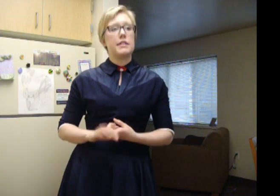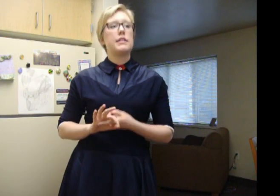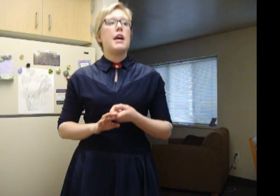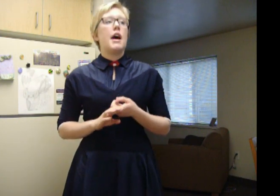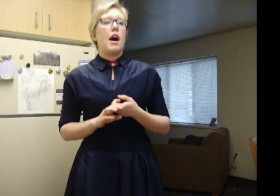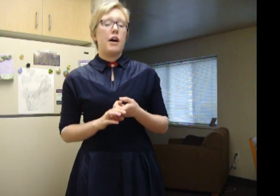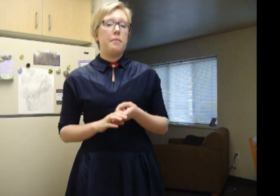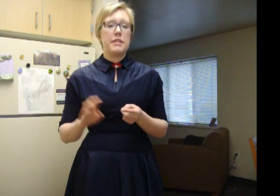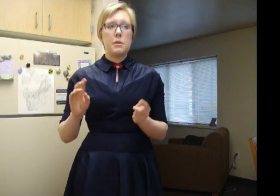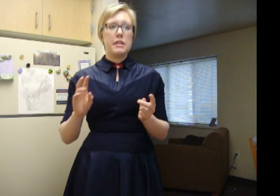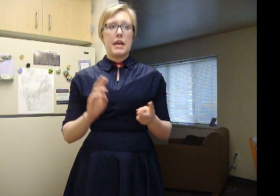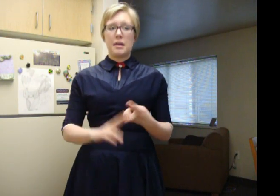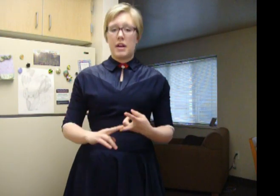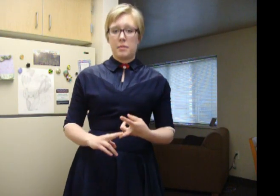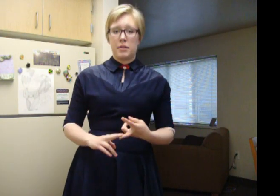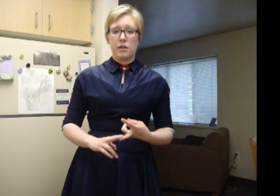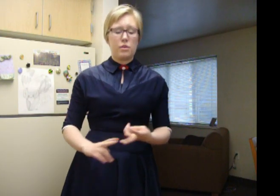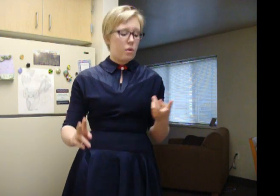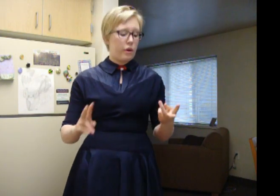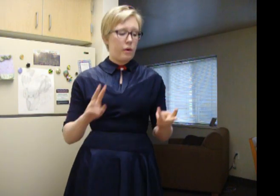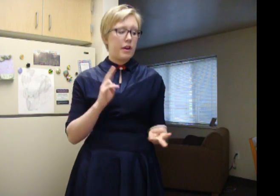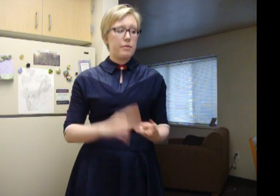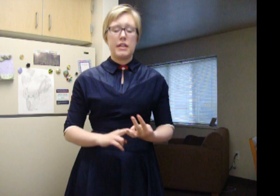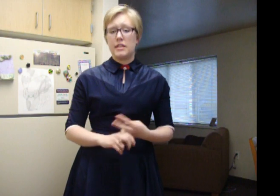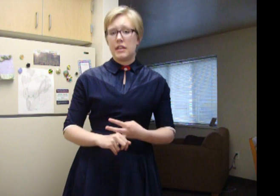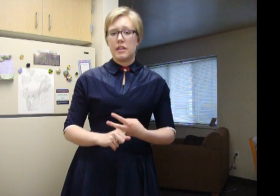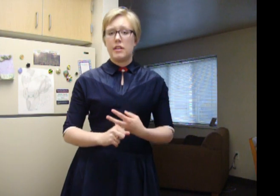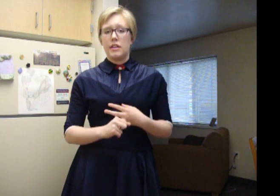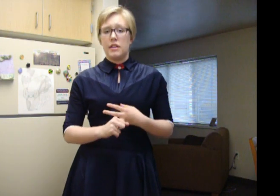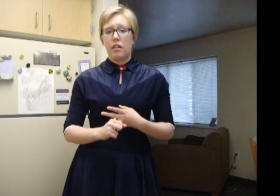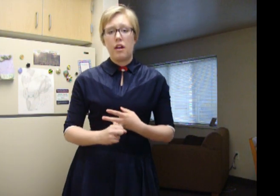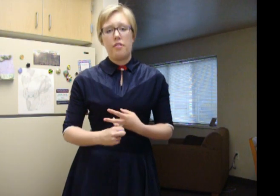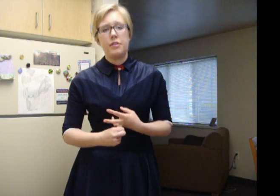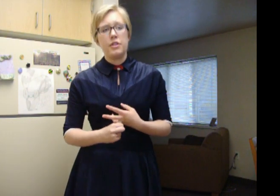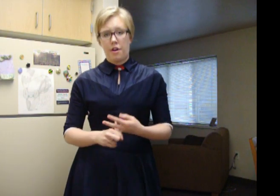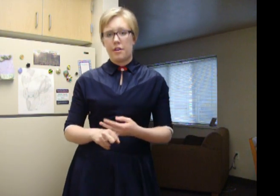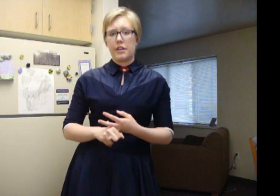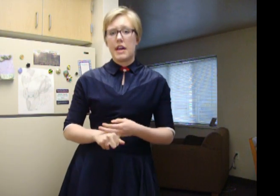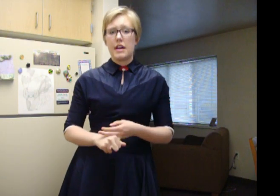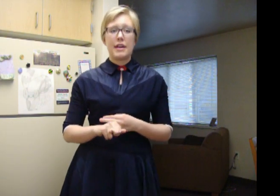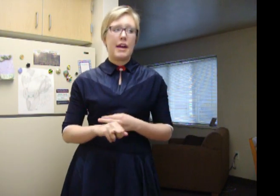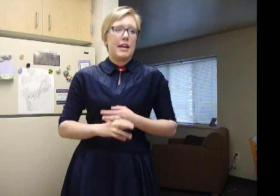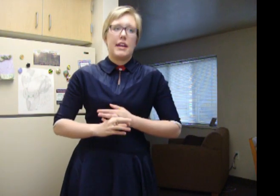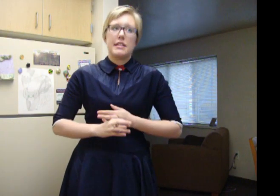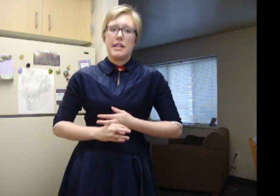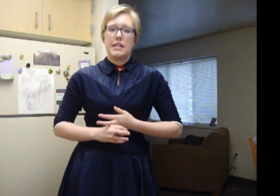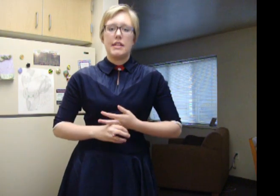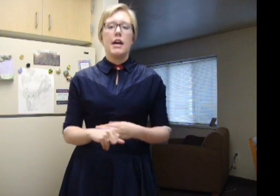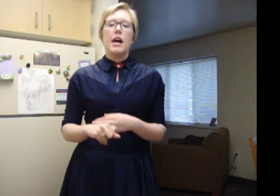audience. It's always like a breakup song or an unrealistic love song, and I can't stand it. I